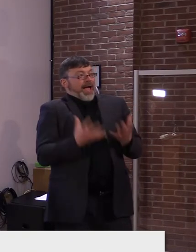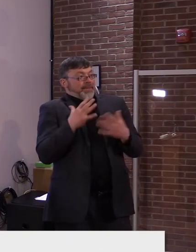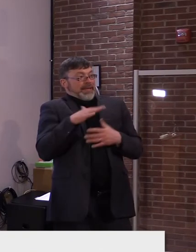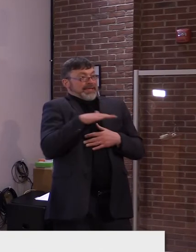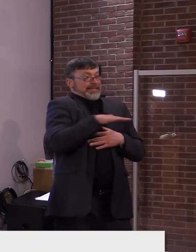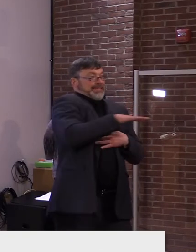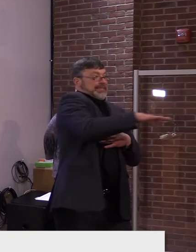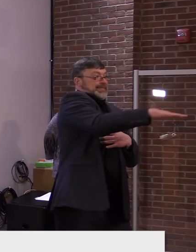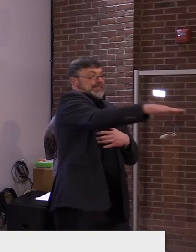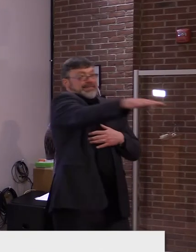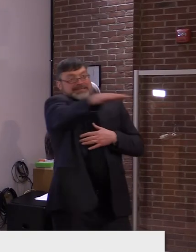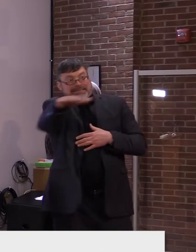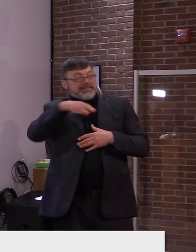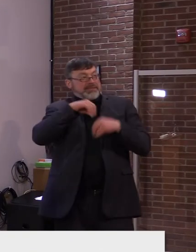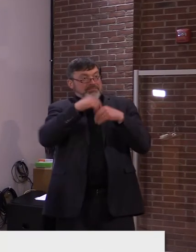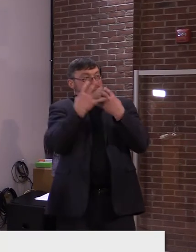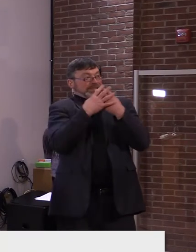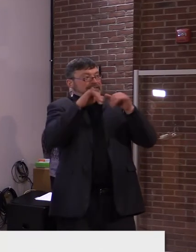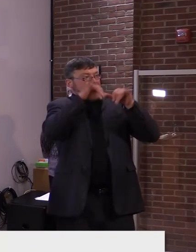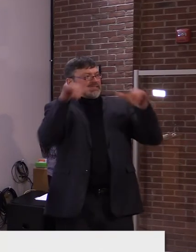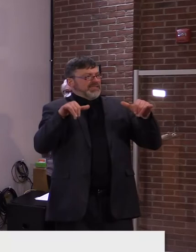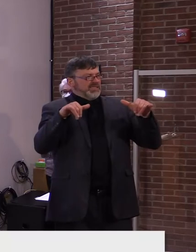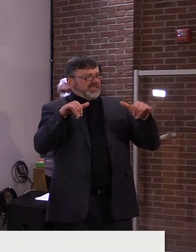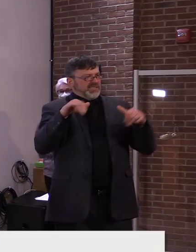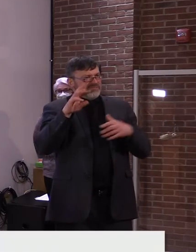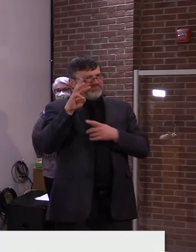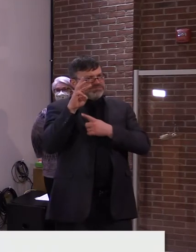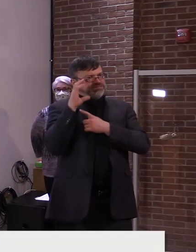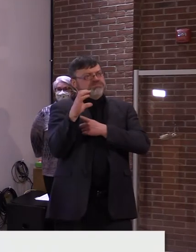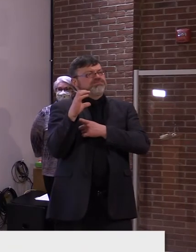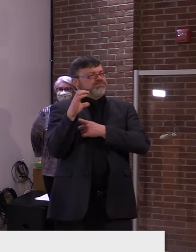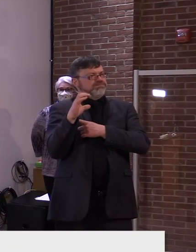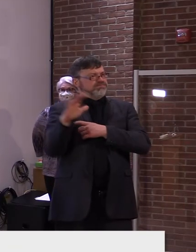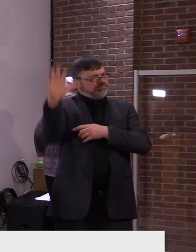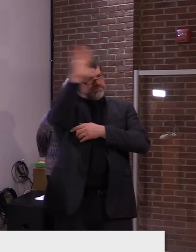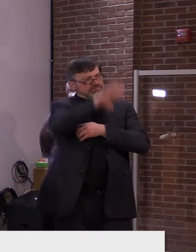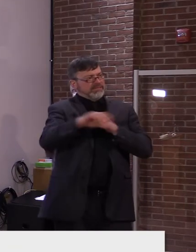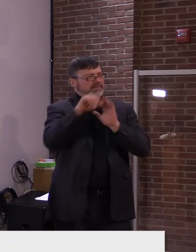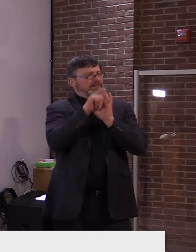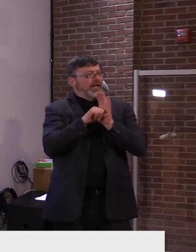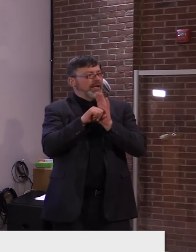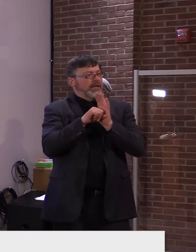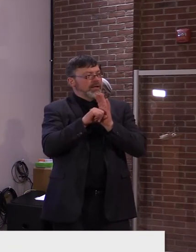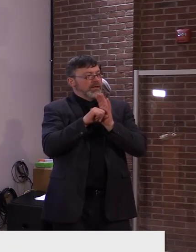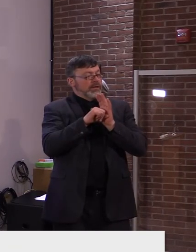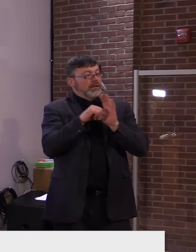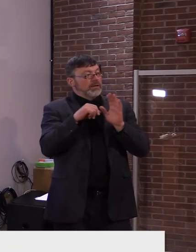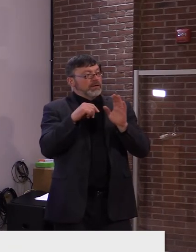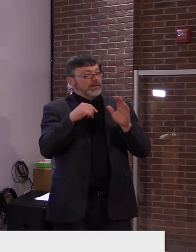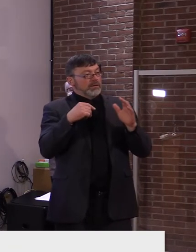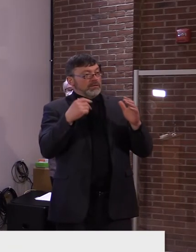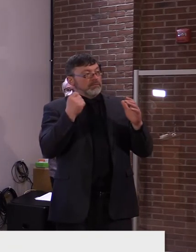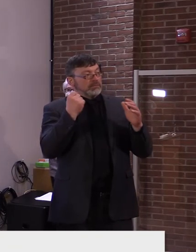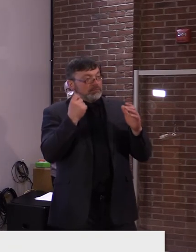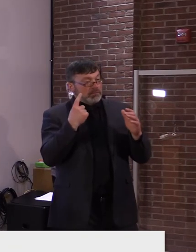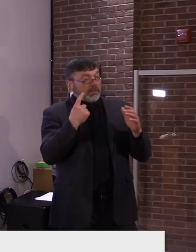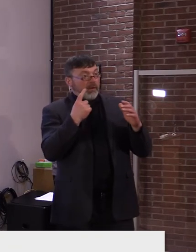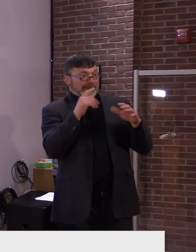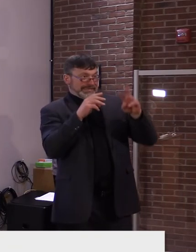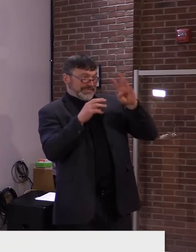over 600 staff. We have 11 staff members that are positive